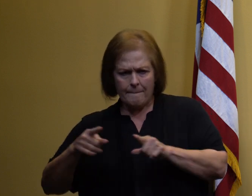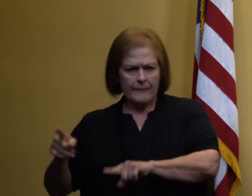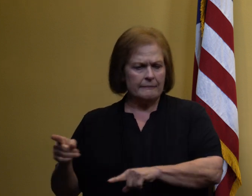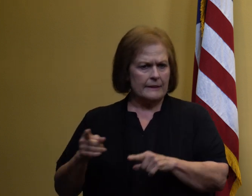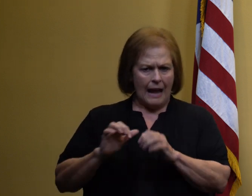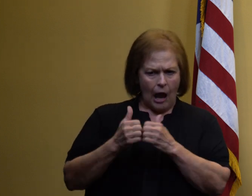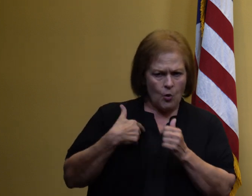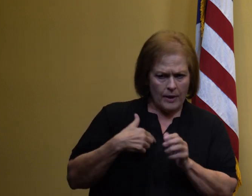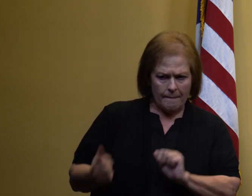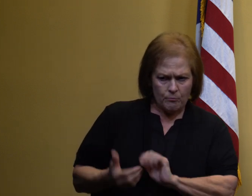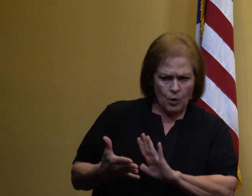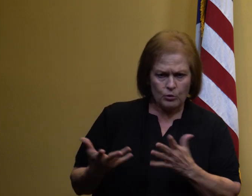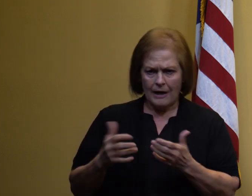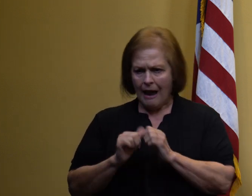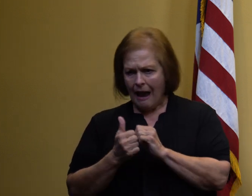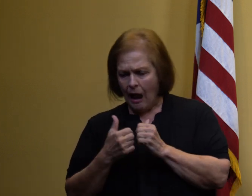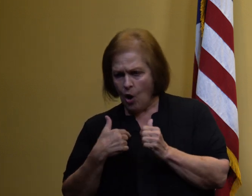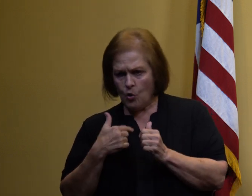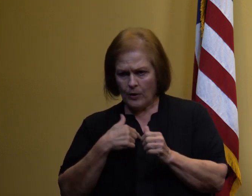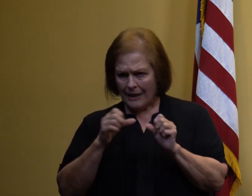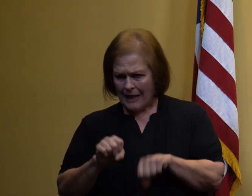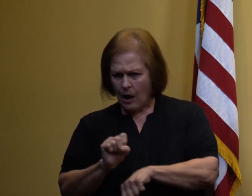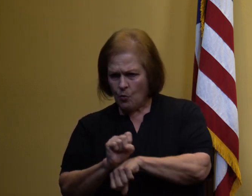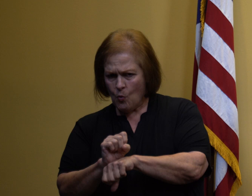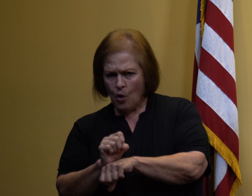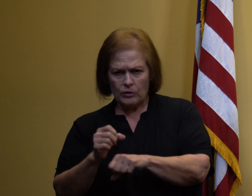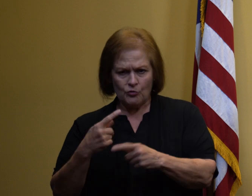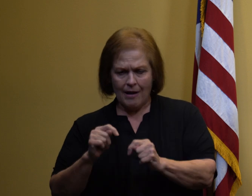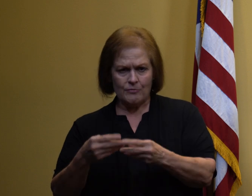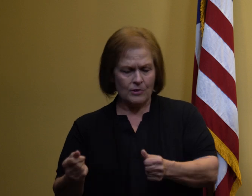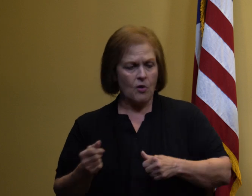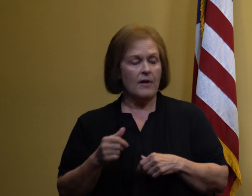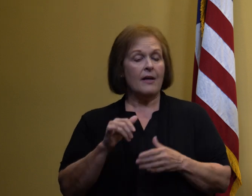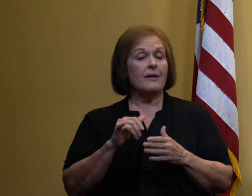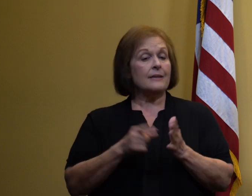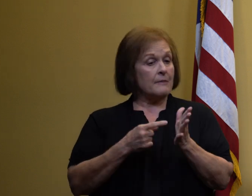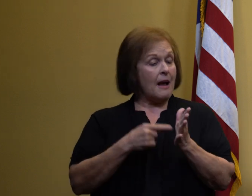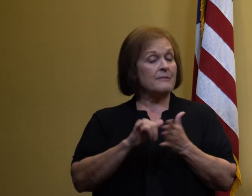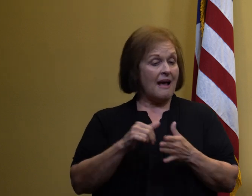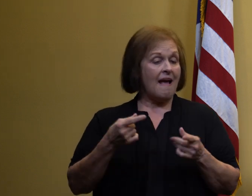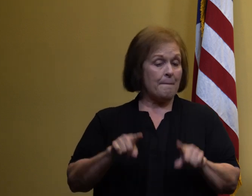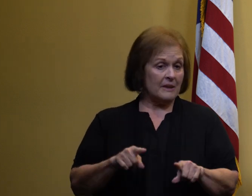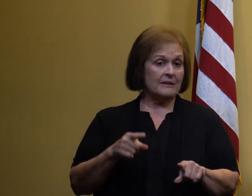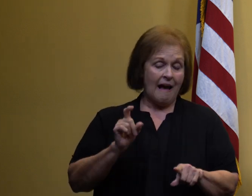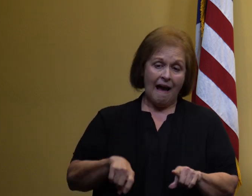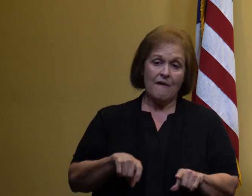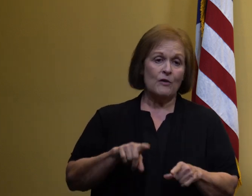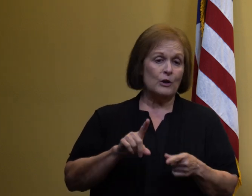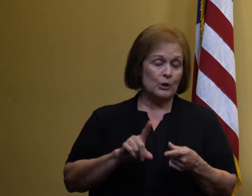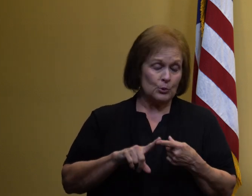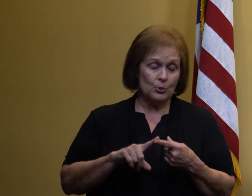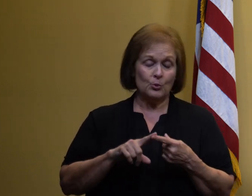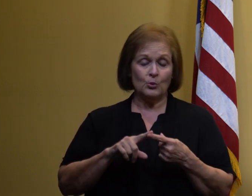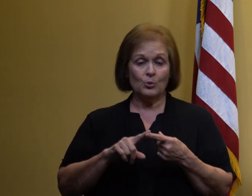our approaches, and just being holistic in that regard, which oftentimes includes mental health. Mental health is